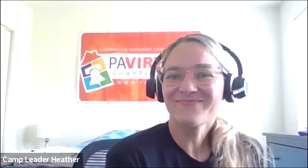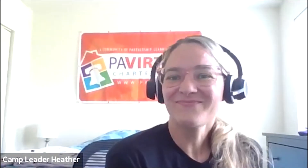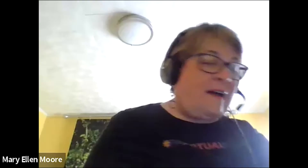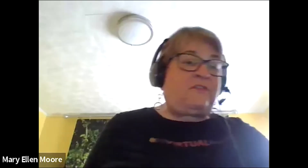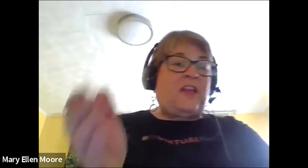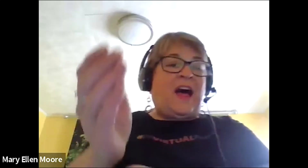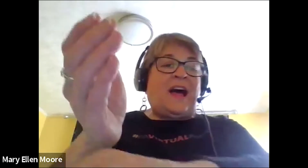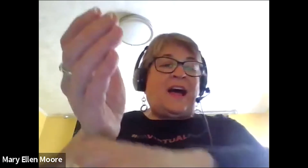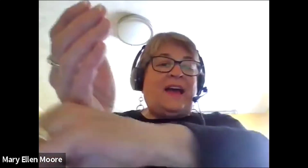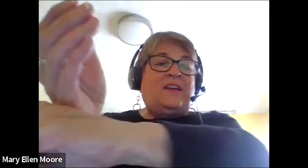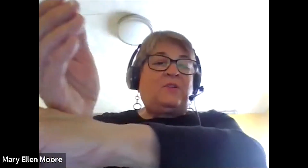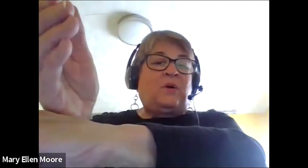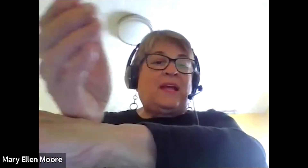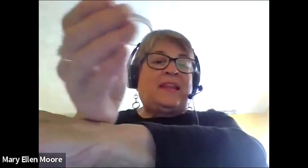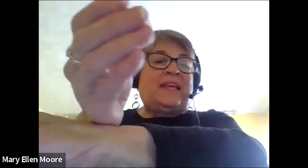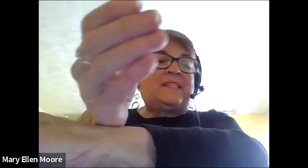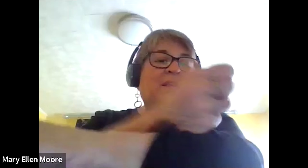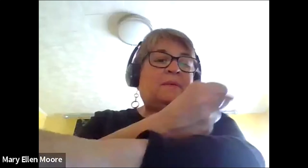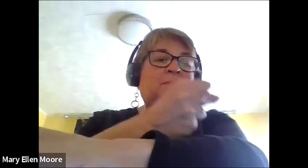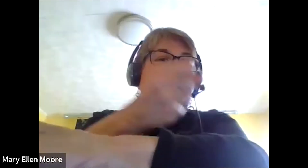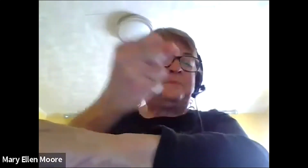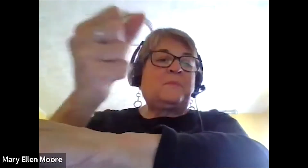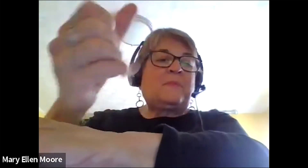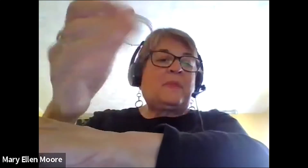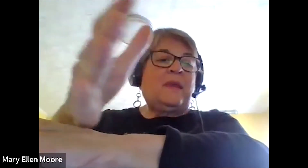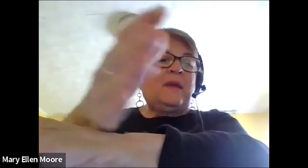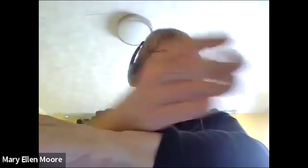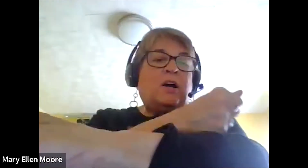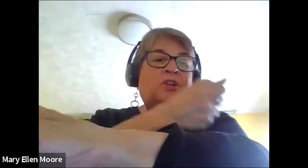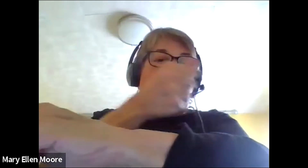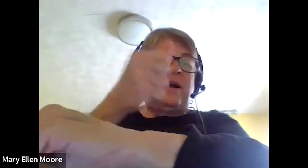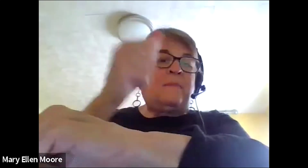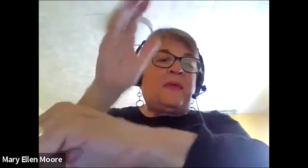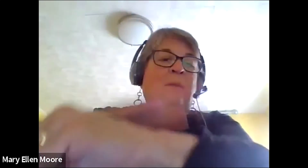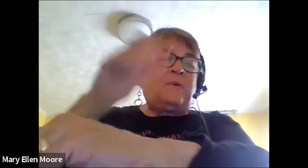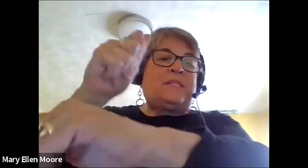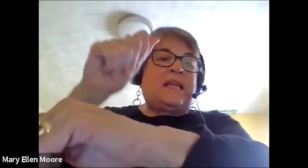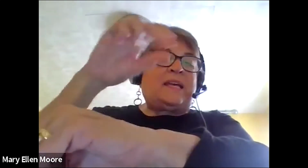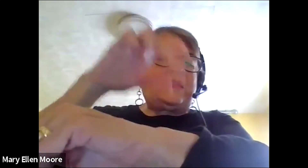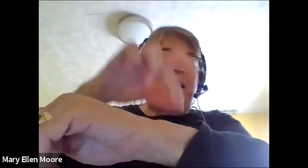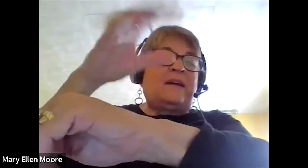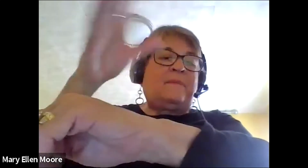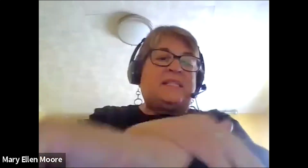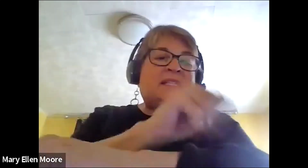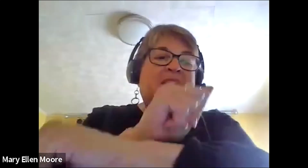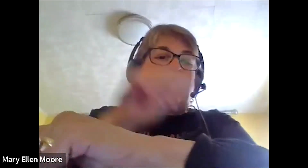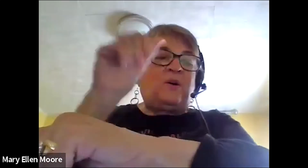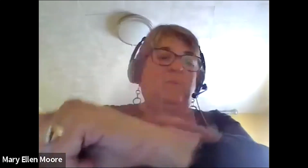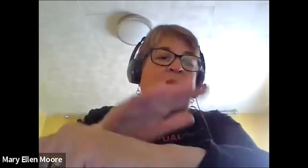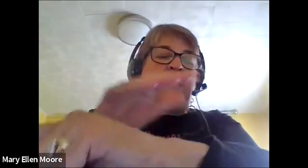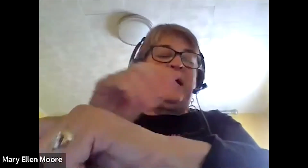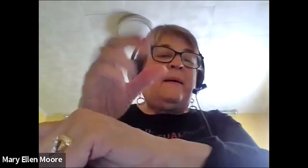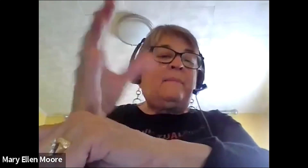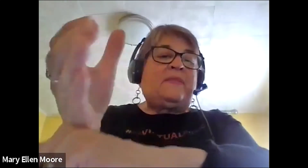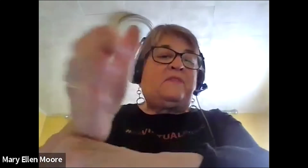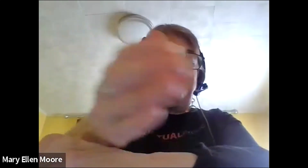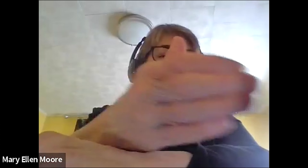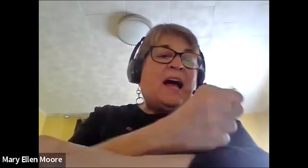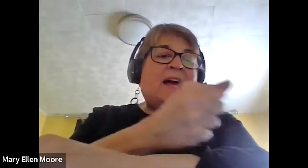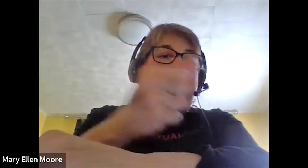A fly, you go like this on your arm. That was like the mosquito, but the fly, I guess